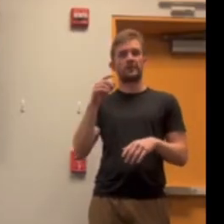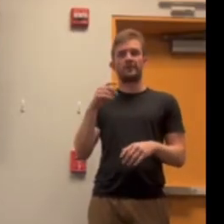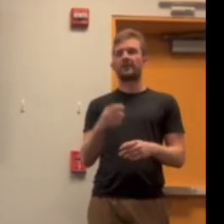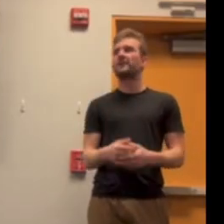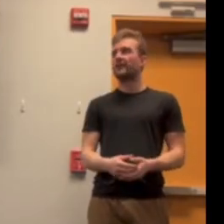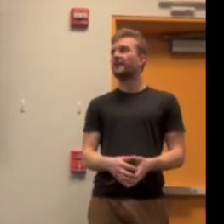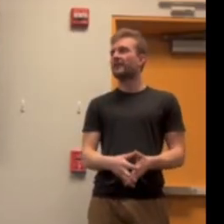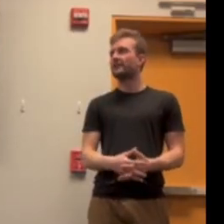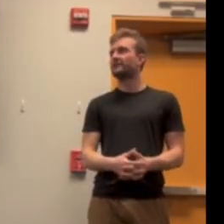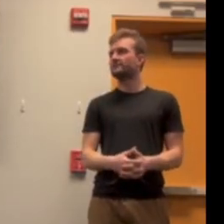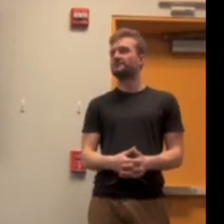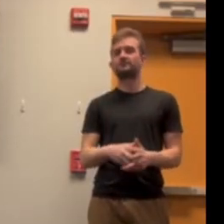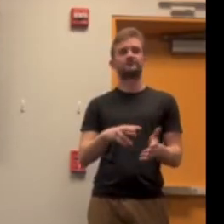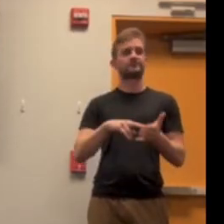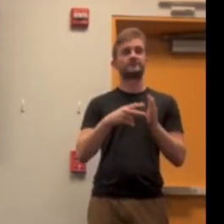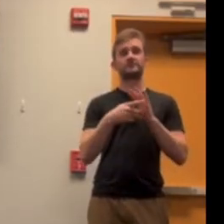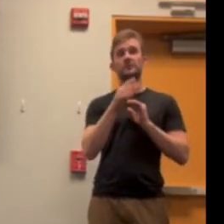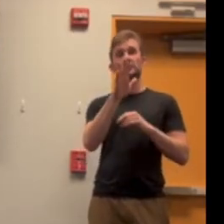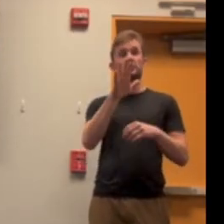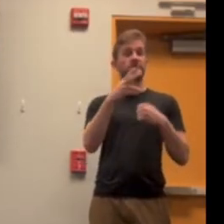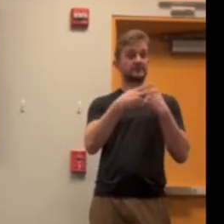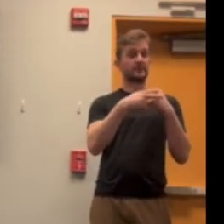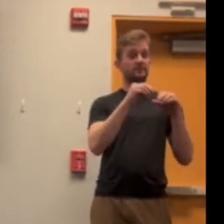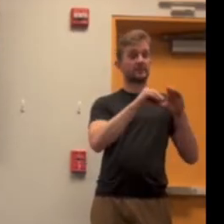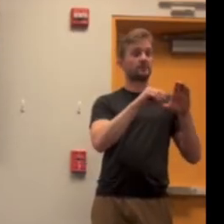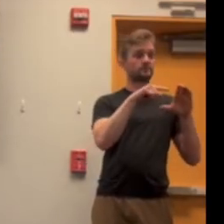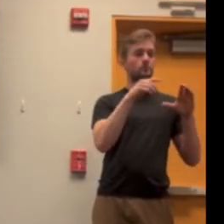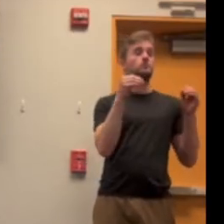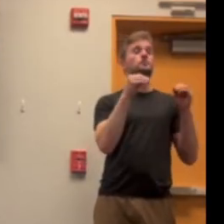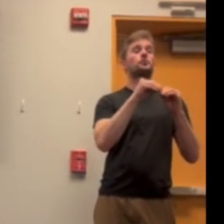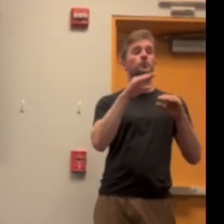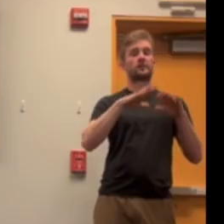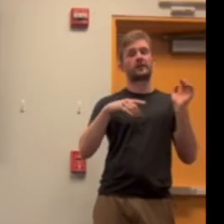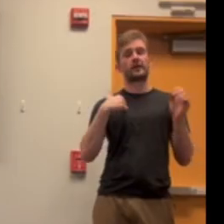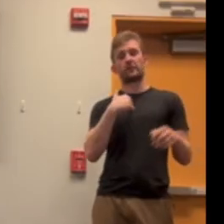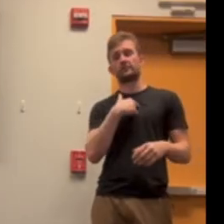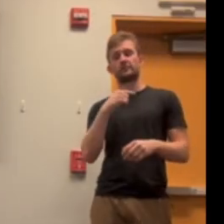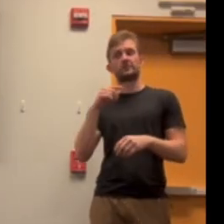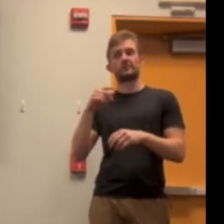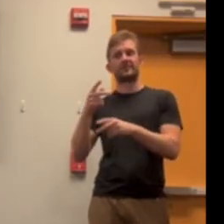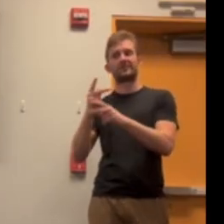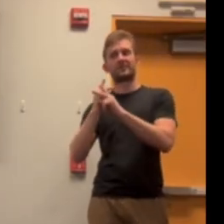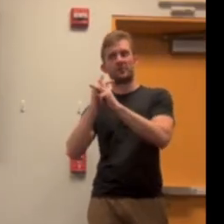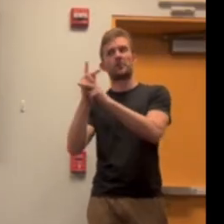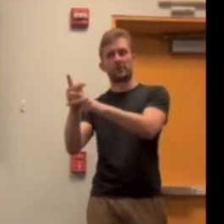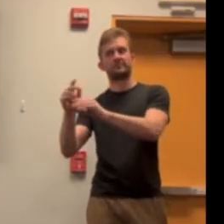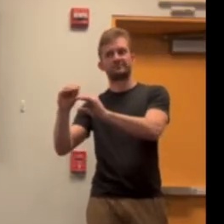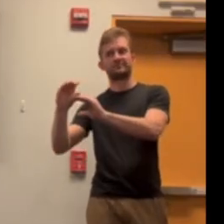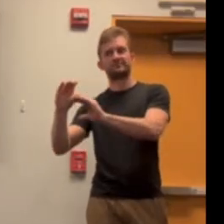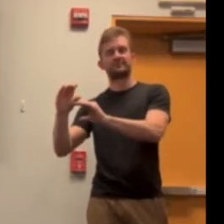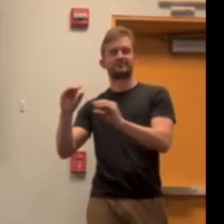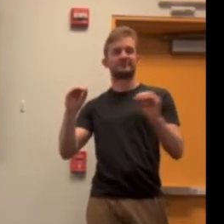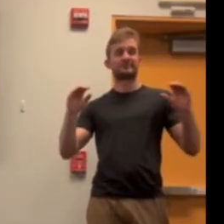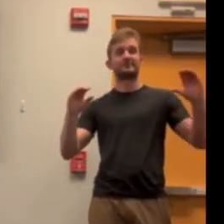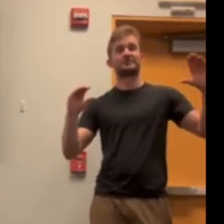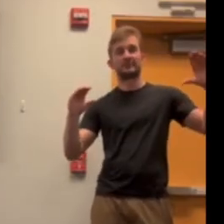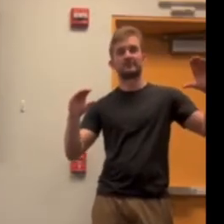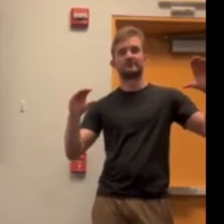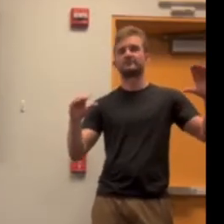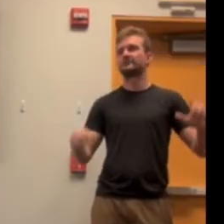how much we're making on loan interest. So that's, in a nutshell, that is exactly what a credit union is. Banks are a little different.